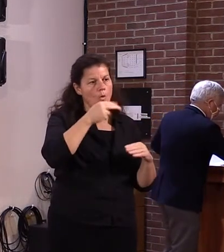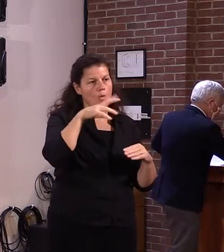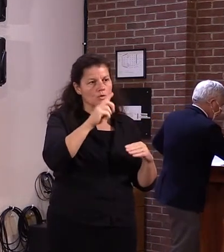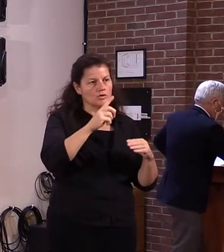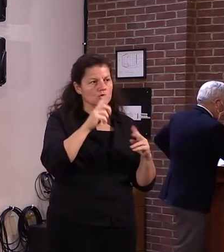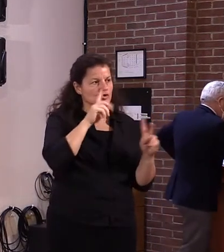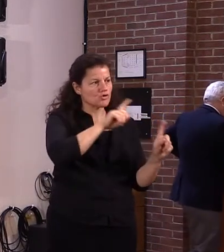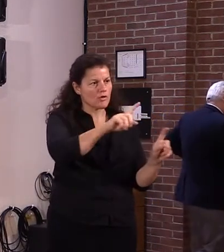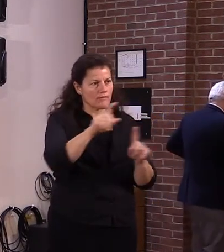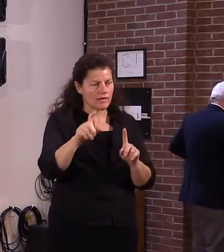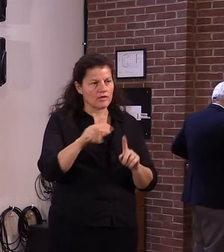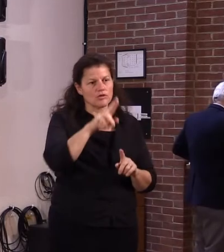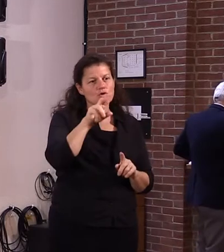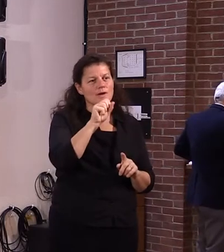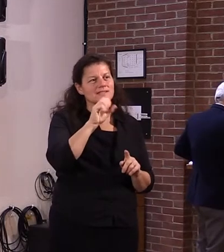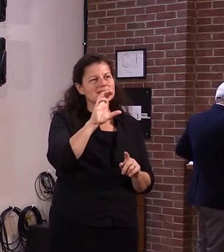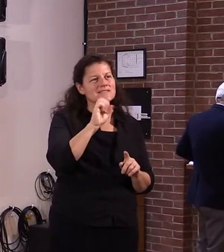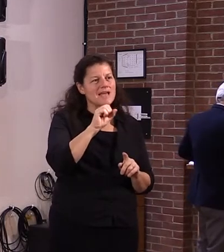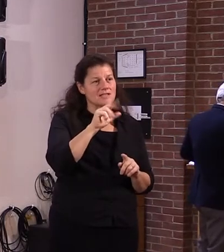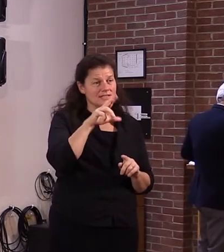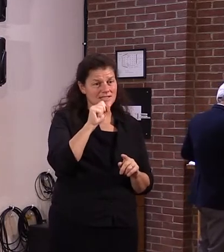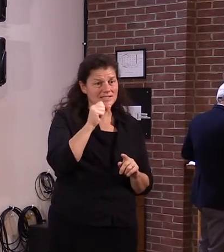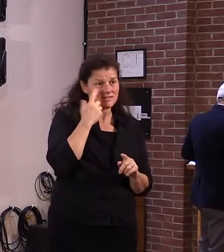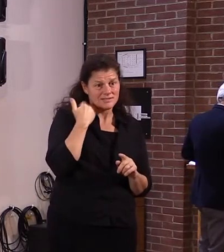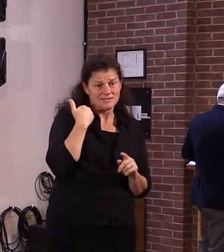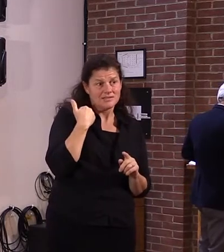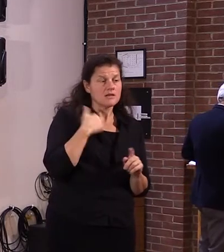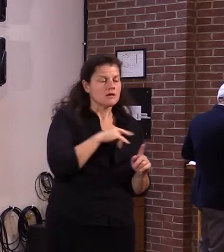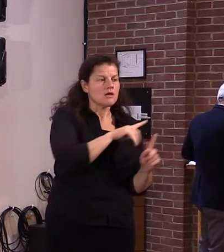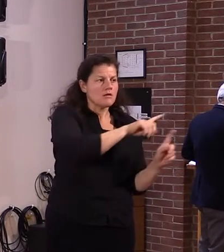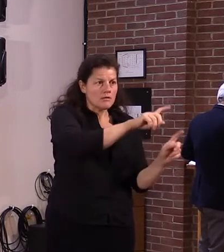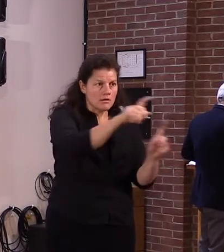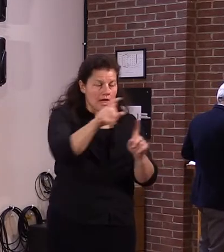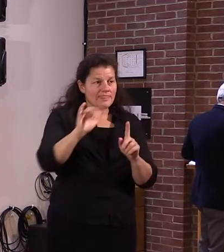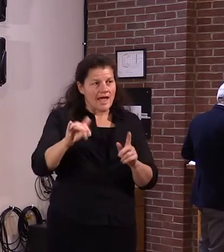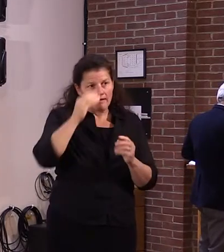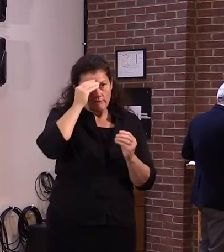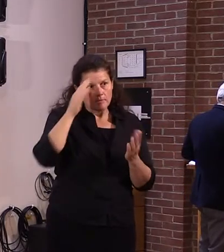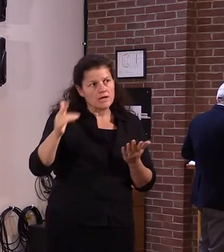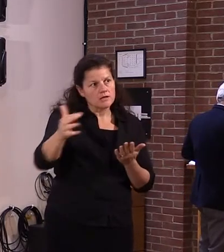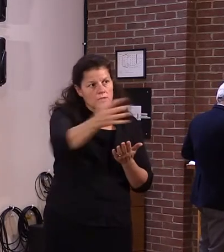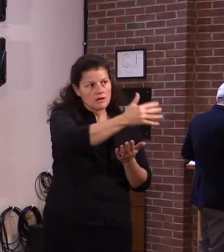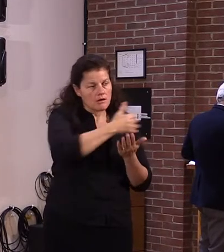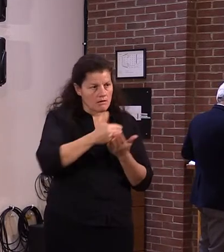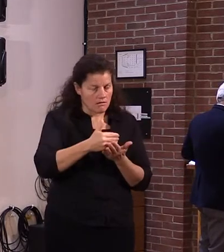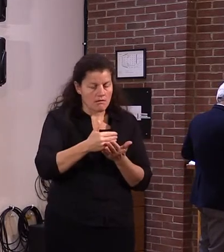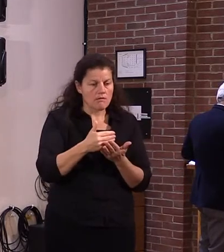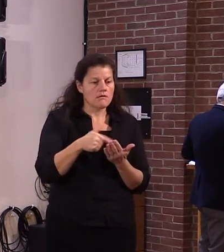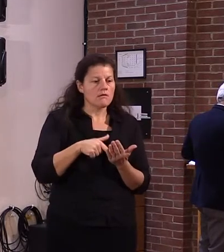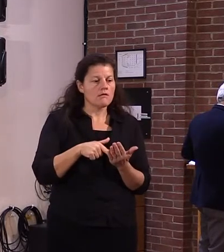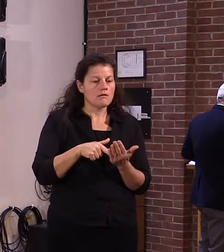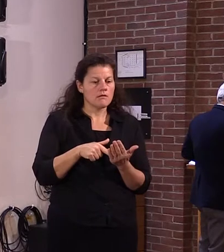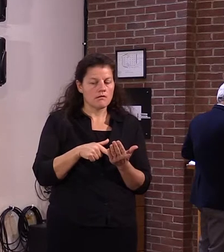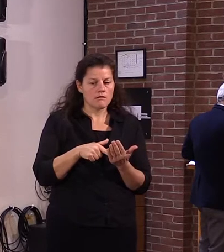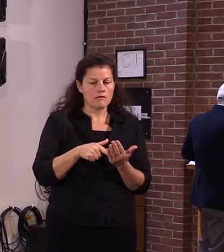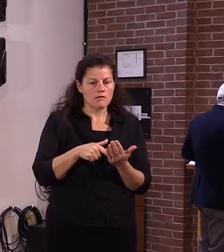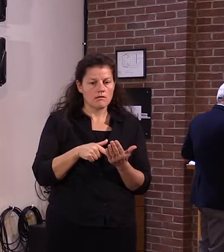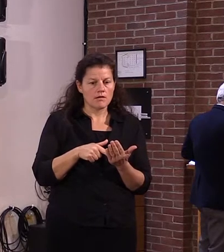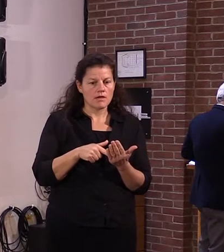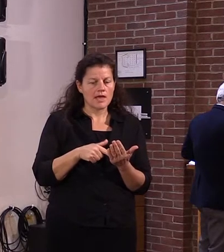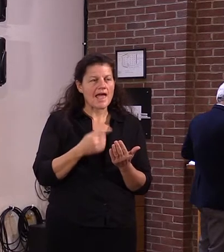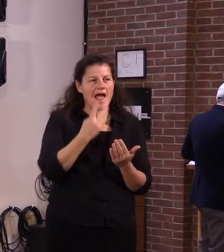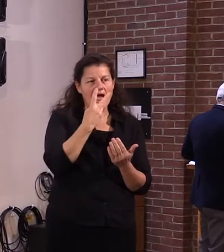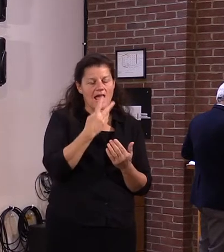the U.S. Census Bureau. And that information is collected. It asks two